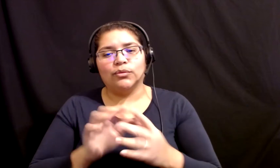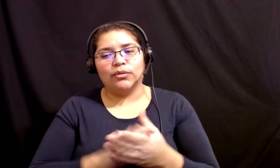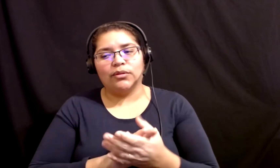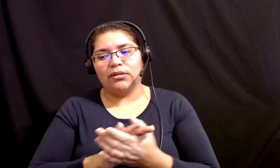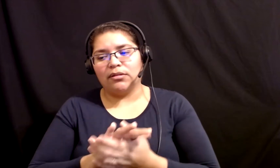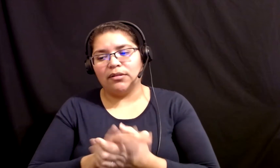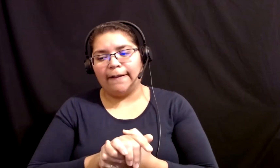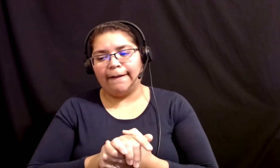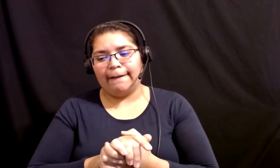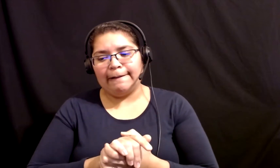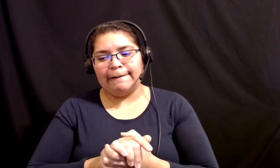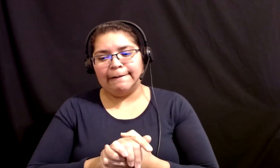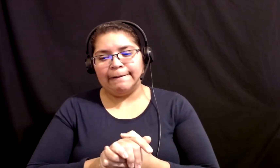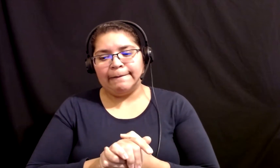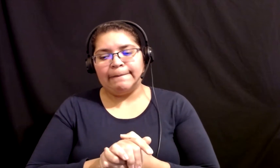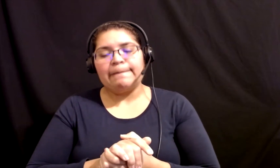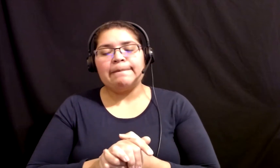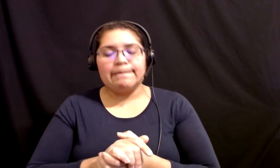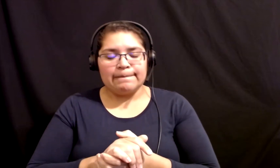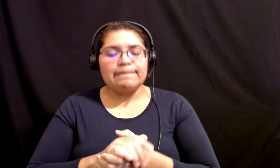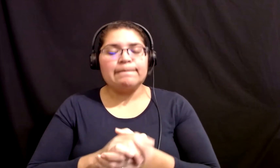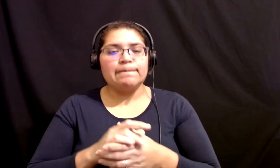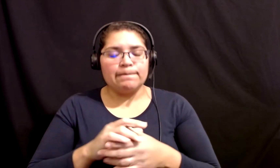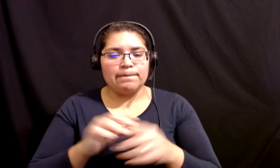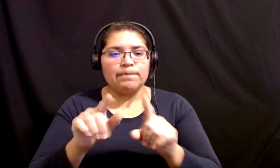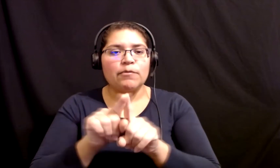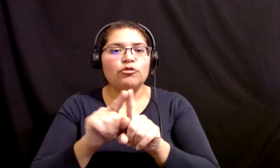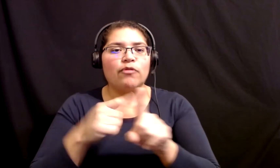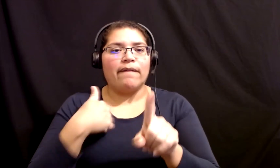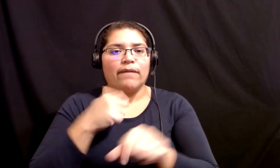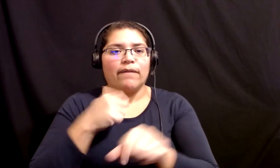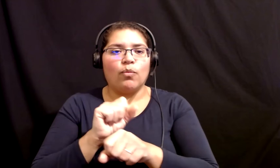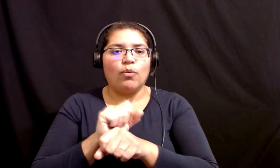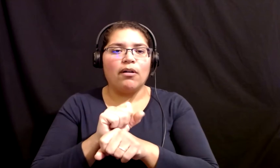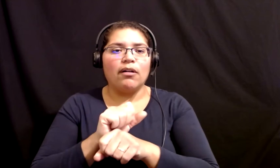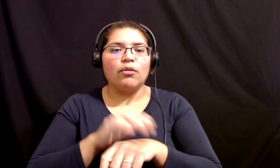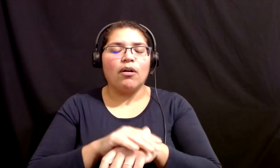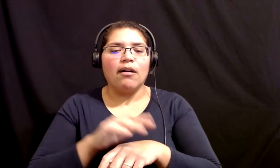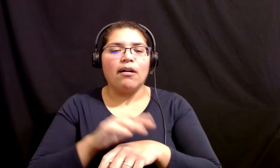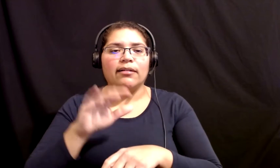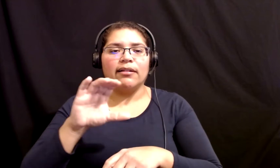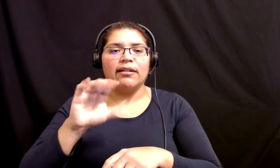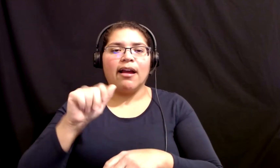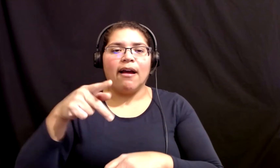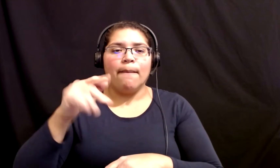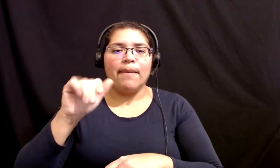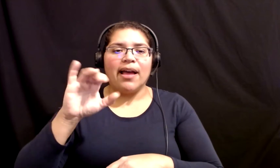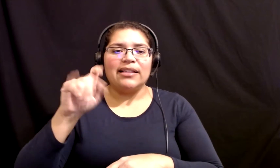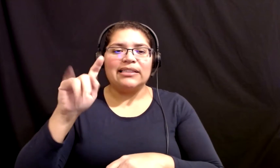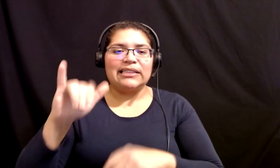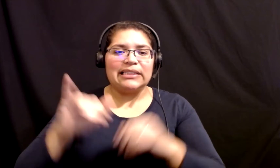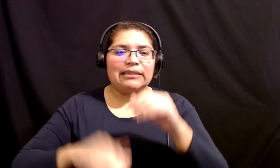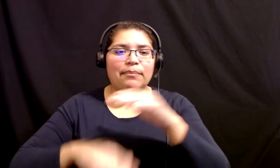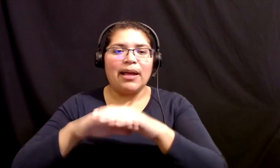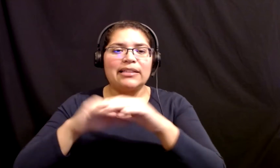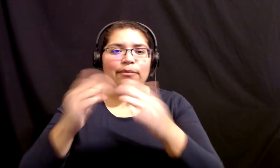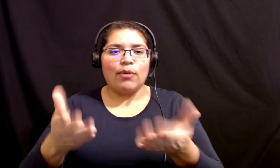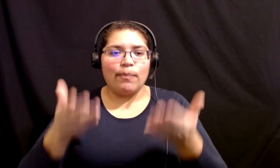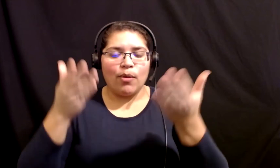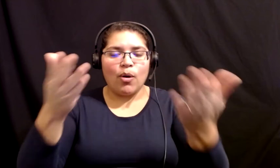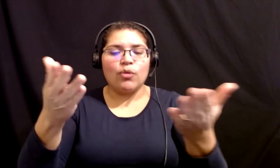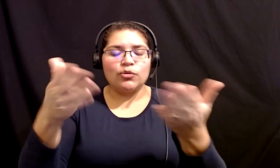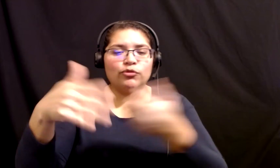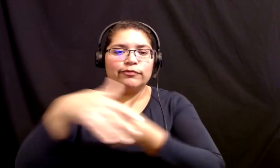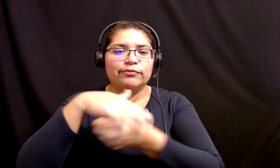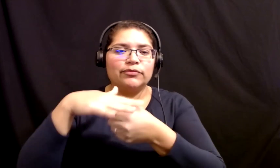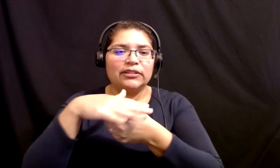there is work being done on the capacity proposal around